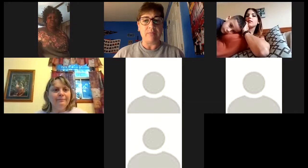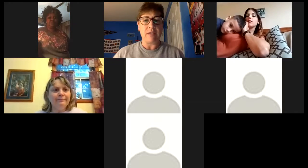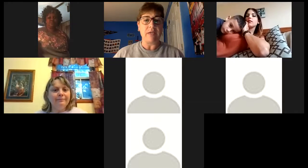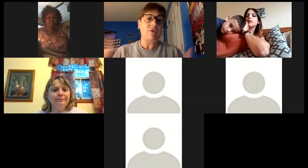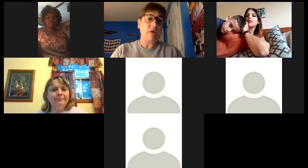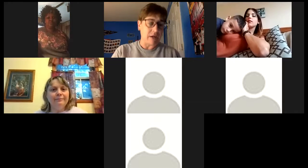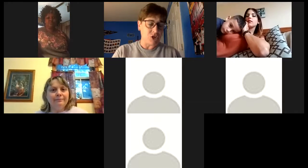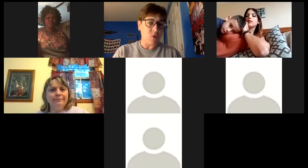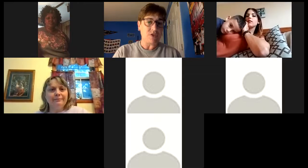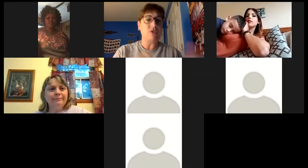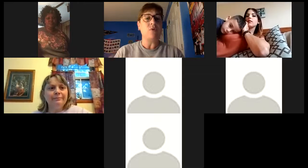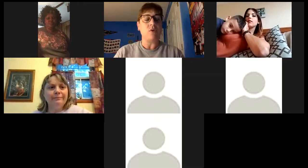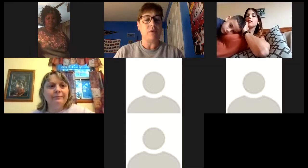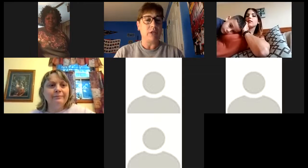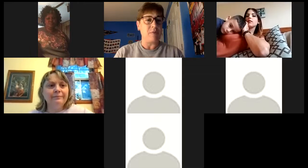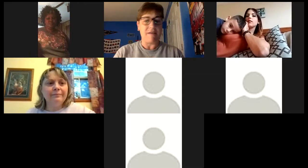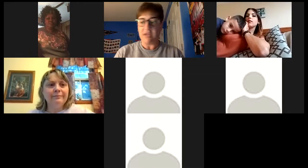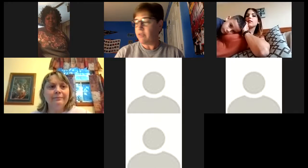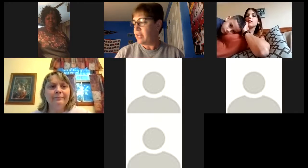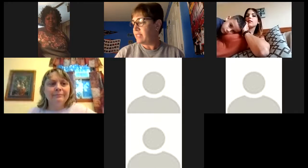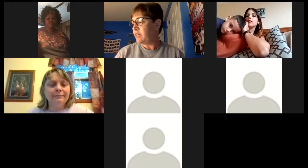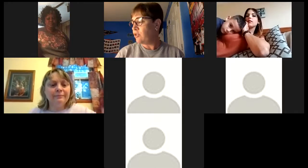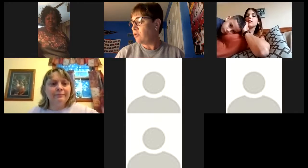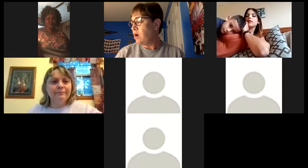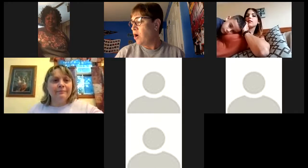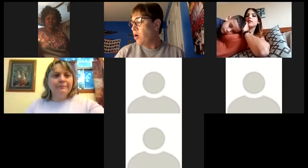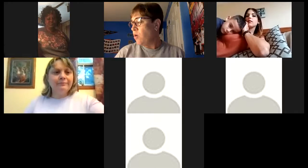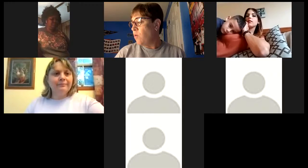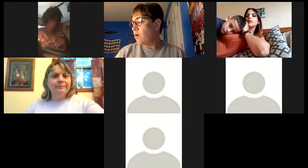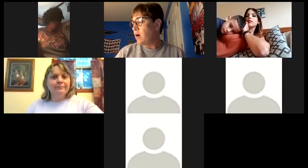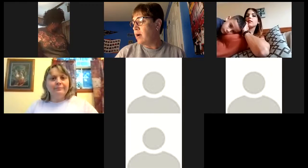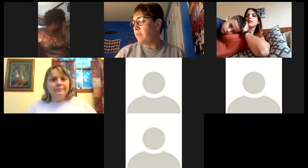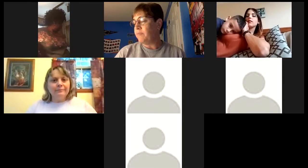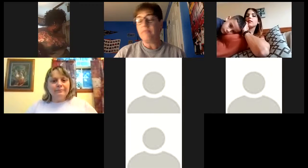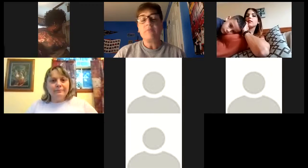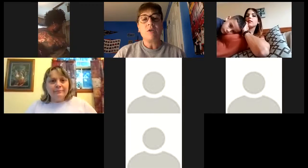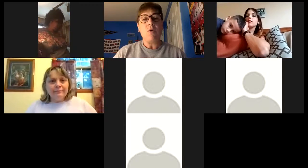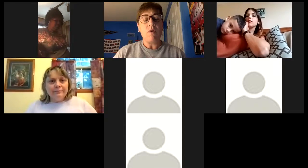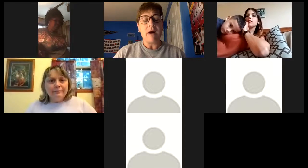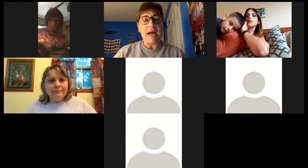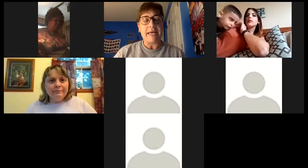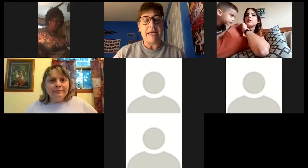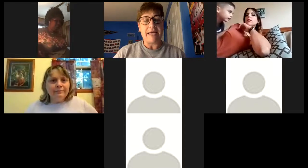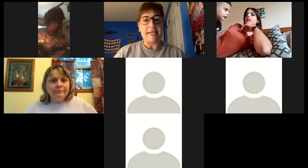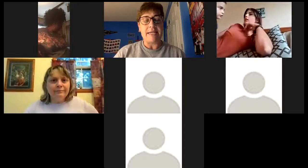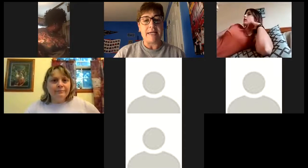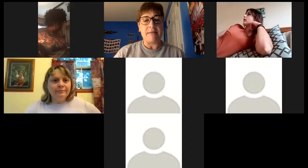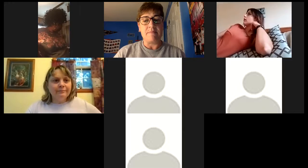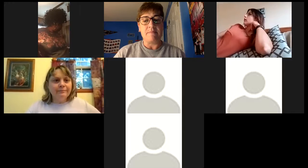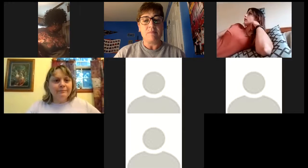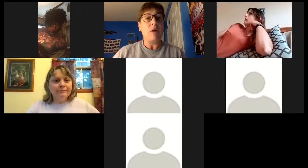that we either I show it to you, by a video that I send you, or I